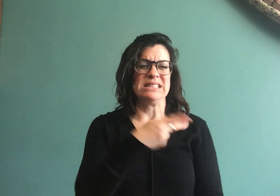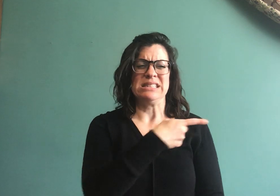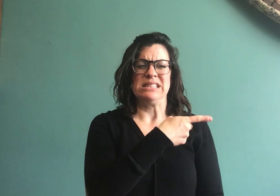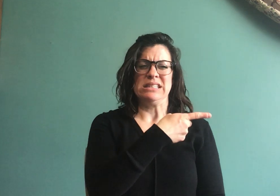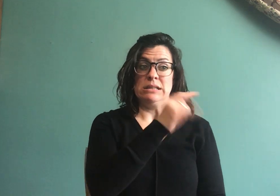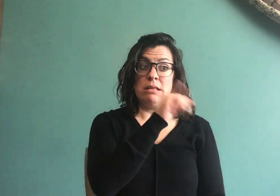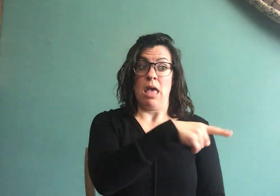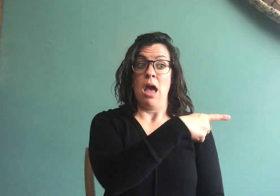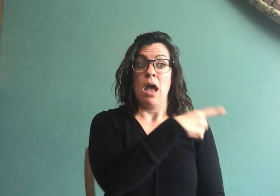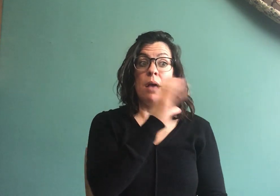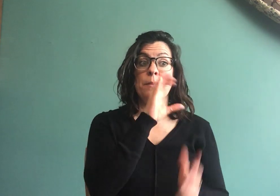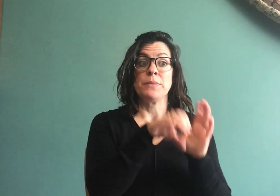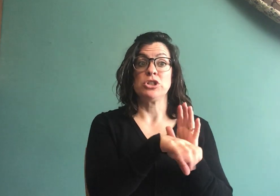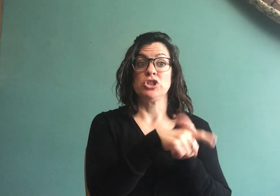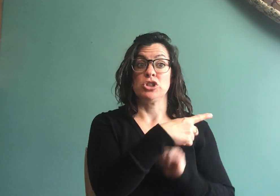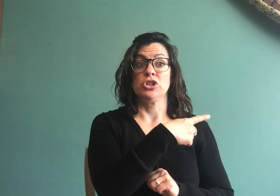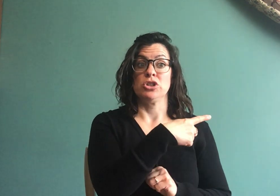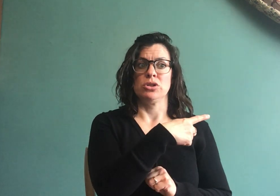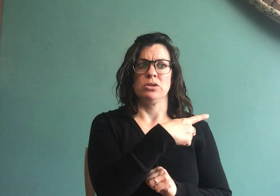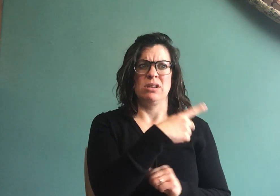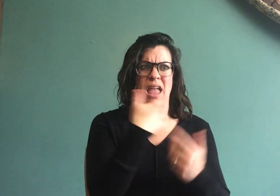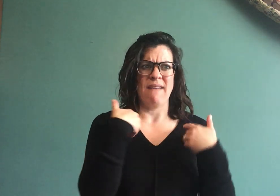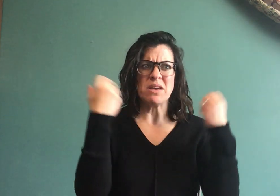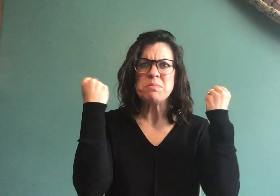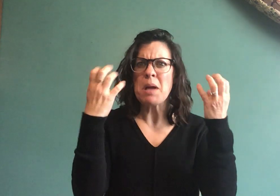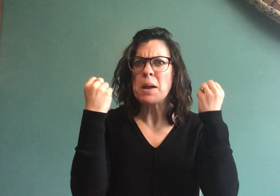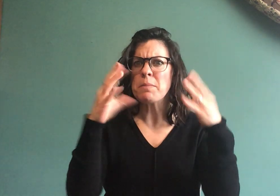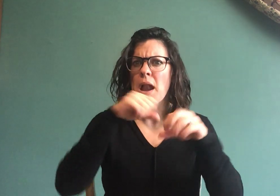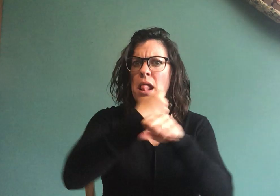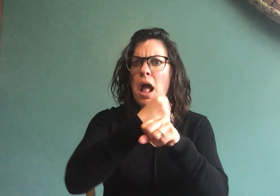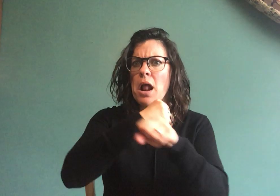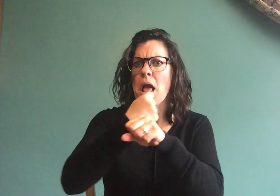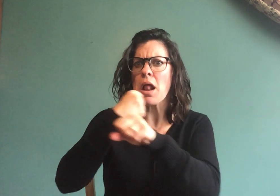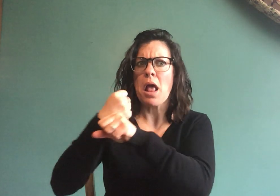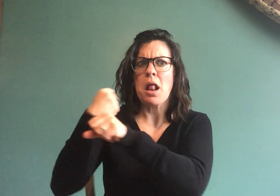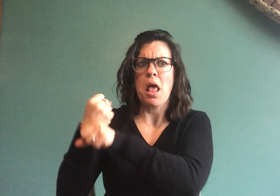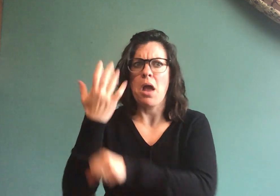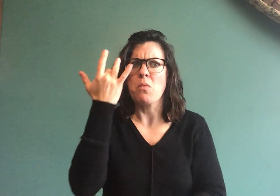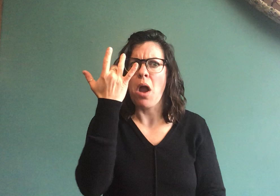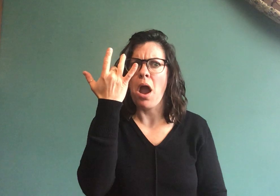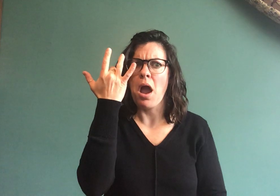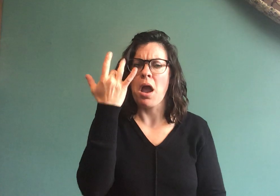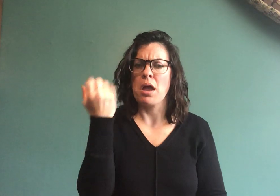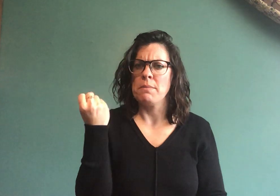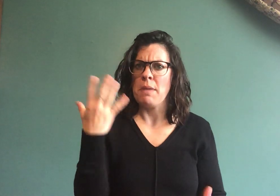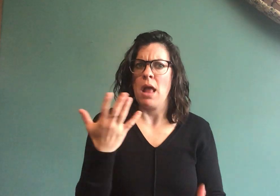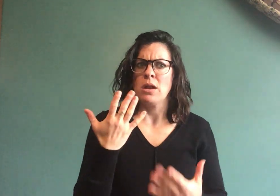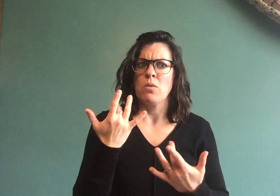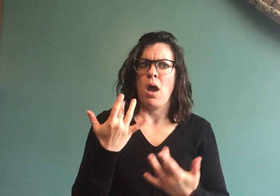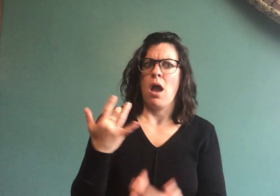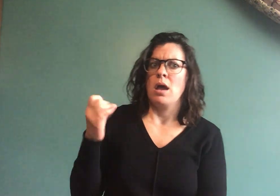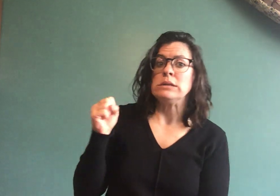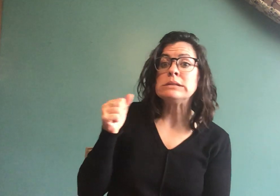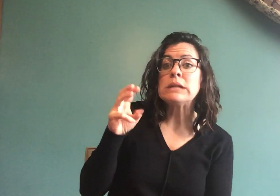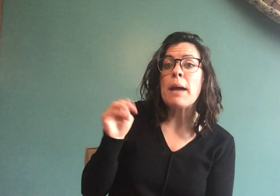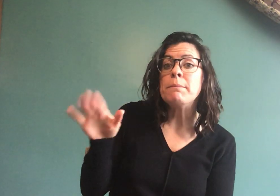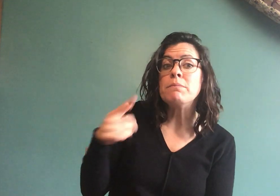locks. Why are there 5 locks on that box, Sam? Huh? Why are there 5 locks on that